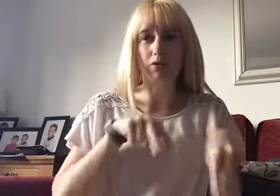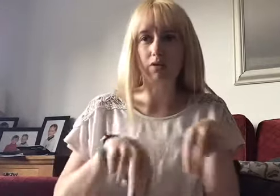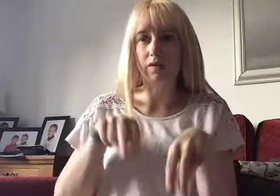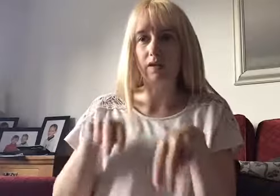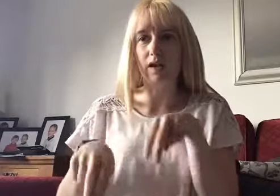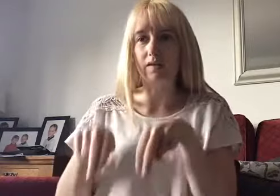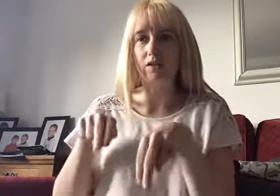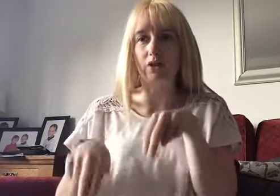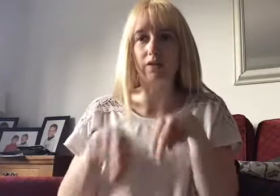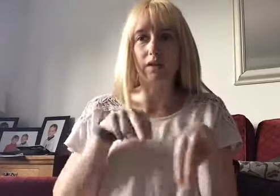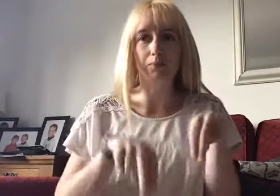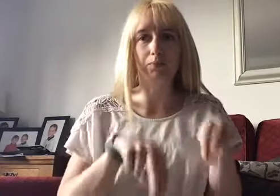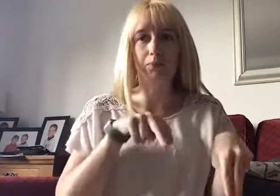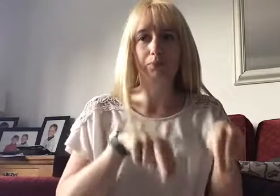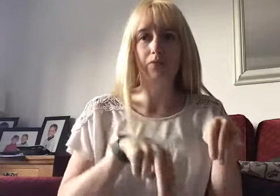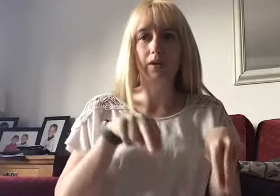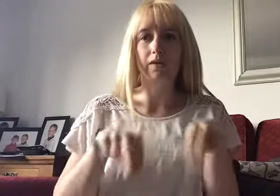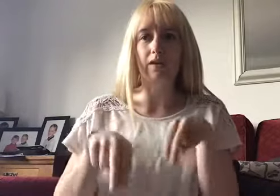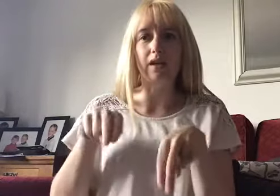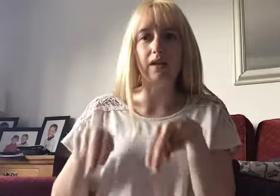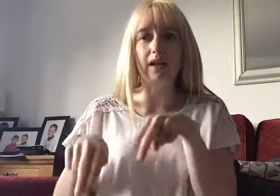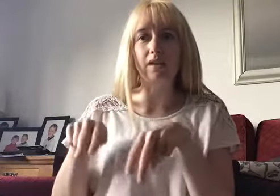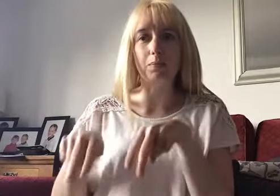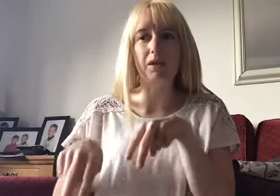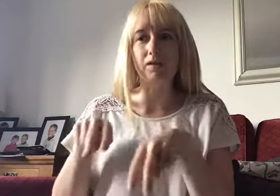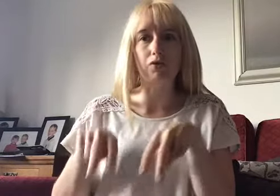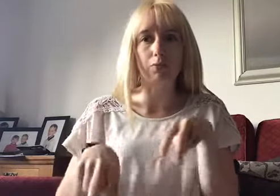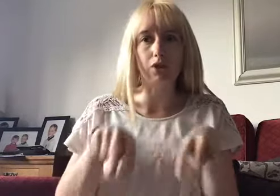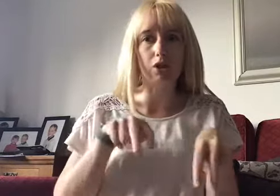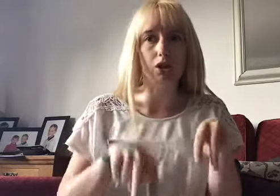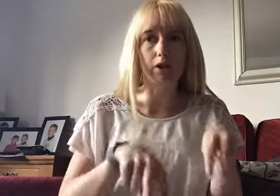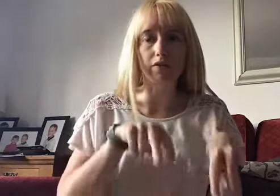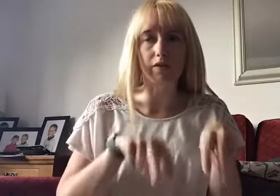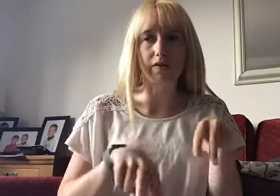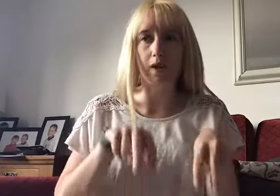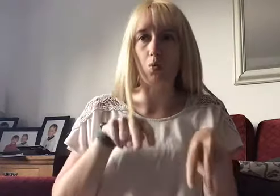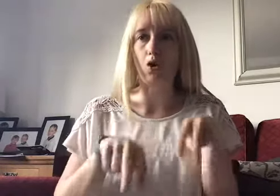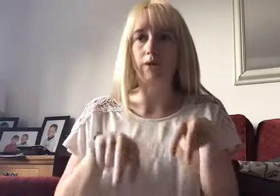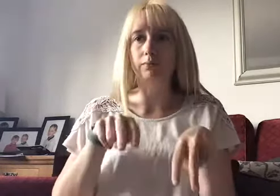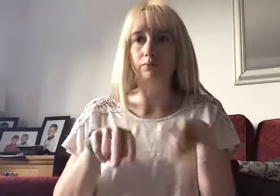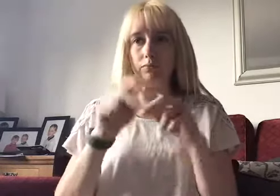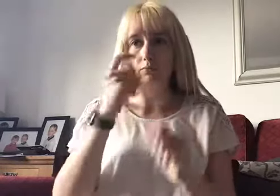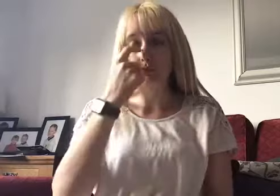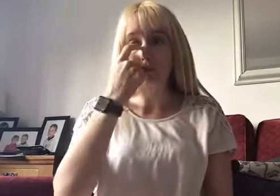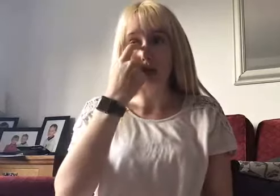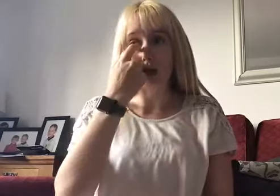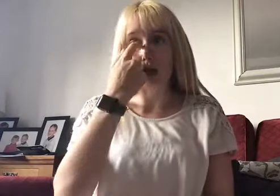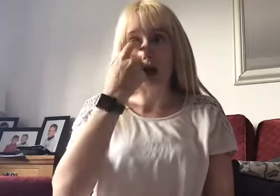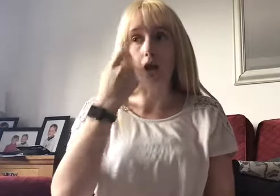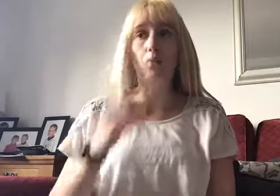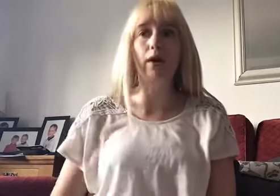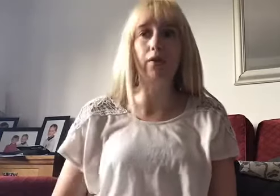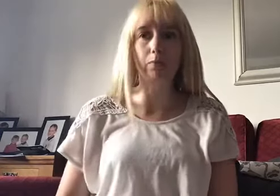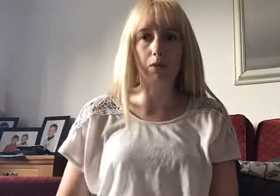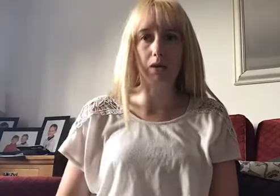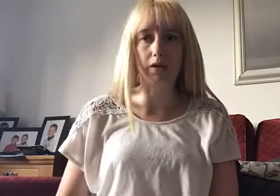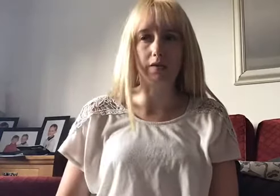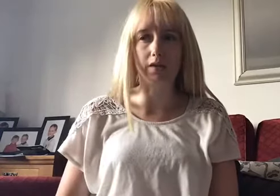So that's dancing. So that again is a bit different, but you can kind of understand why. What else might we like to do? We